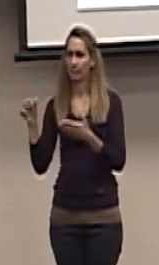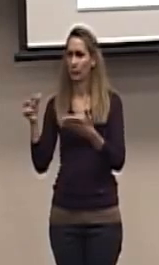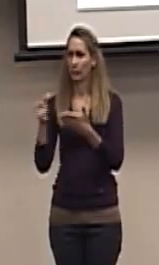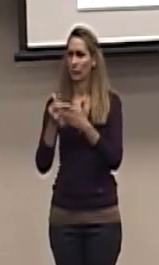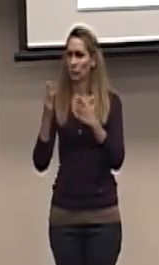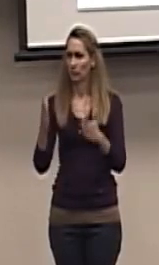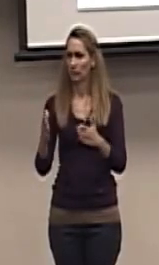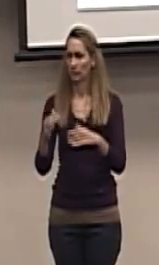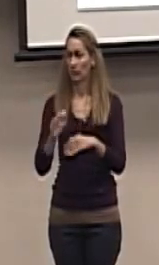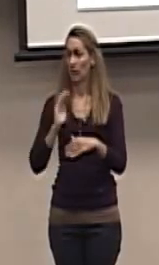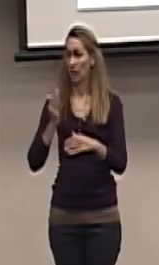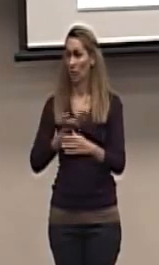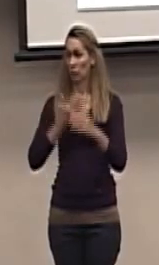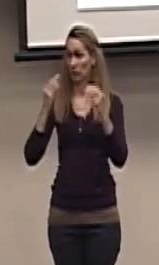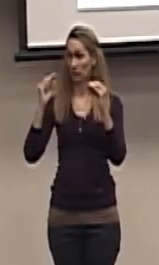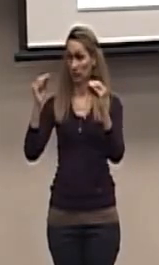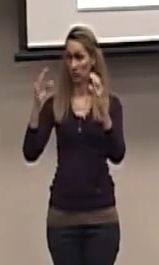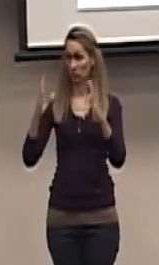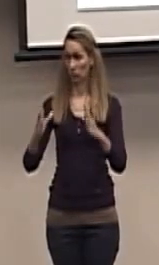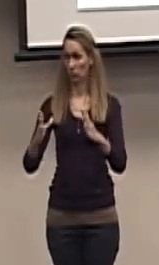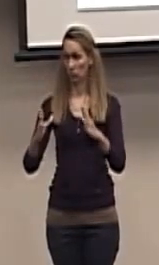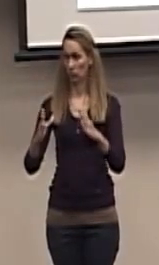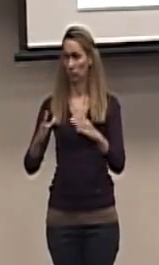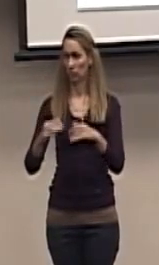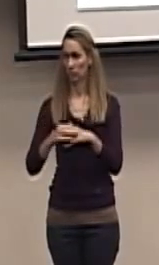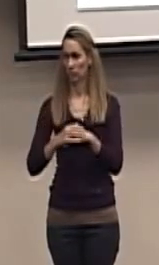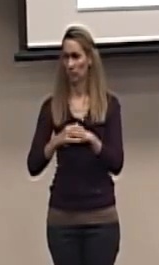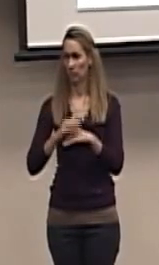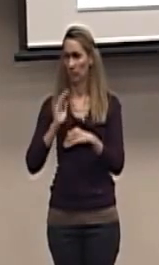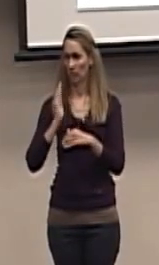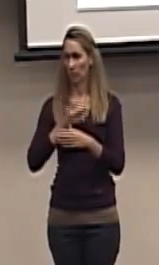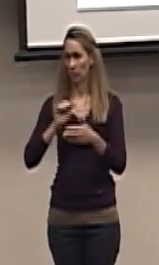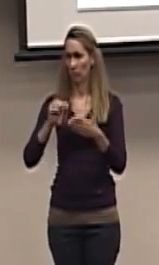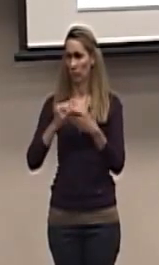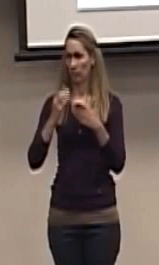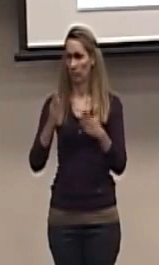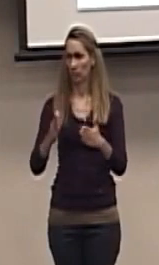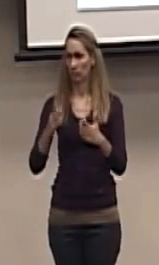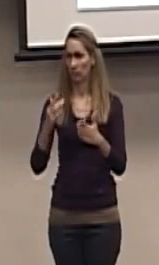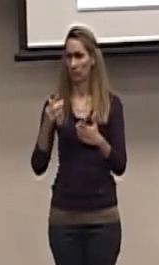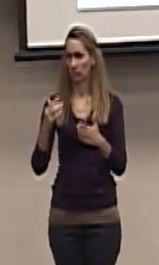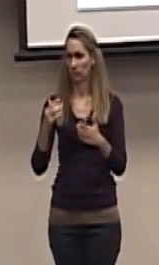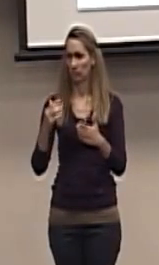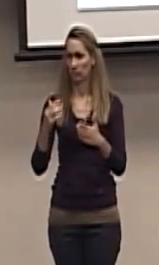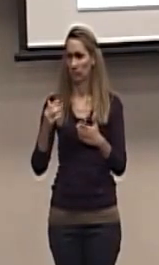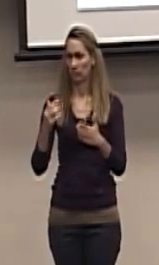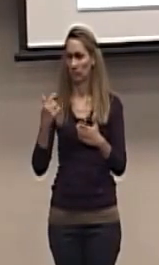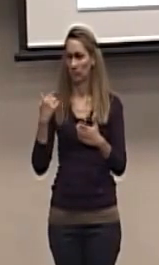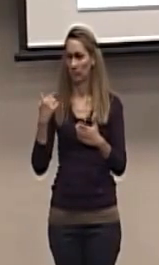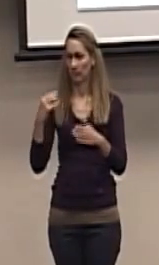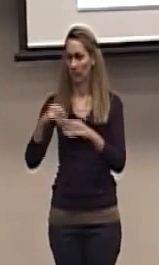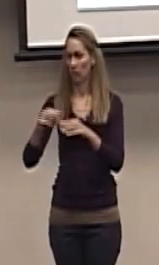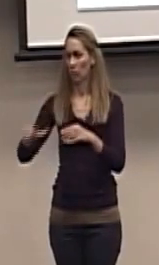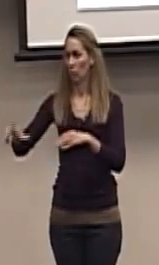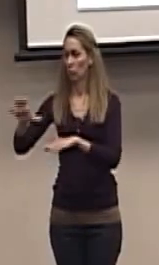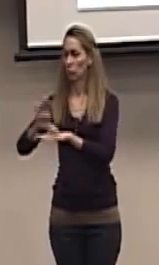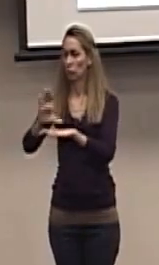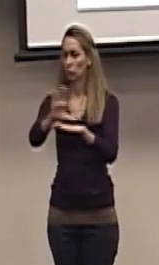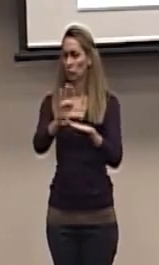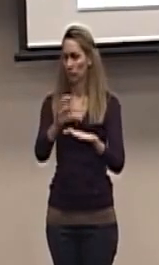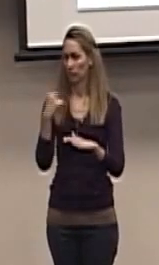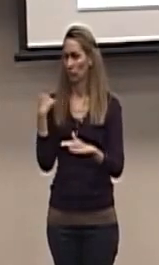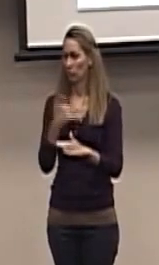faculty to visit our products, our graduates on their local churches, encourage them, look at what they are